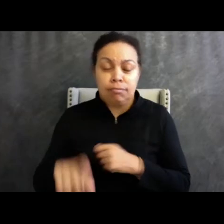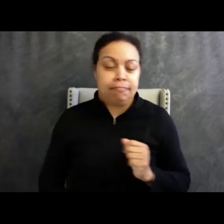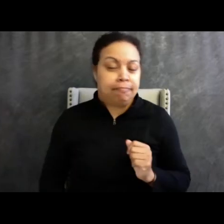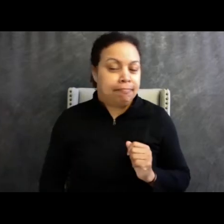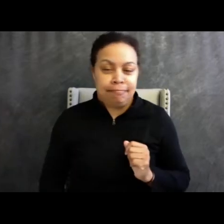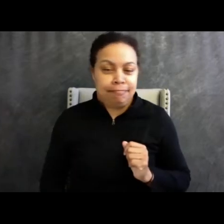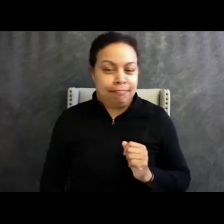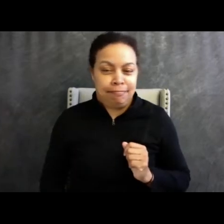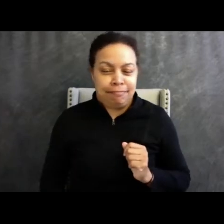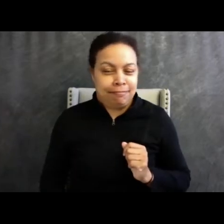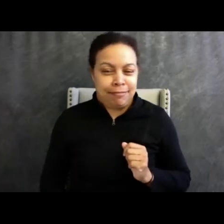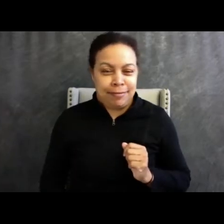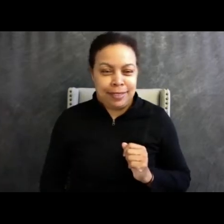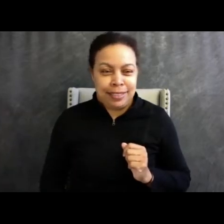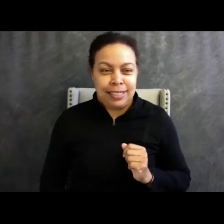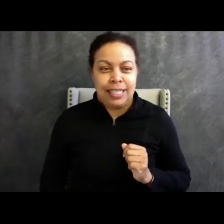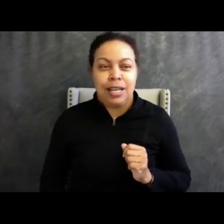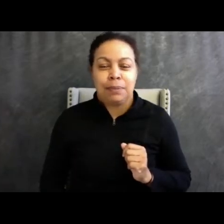Tuesday.